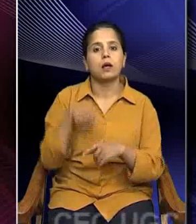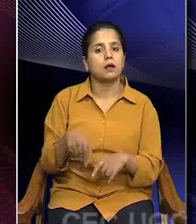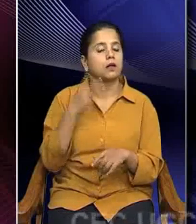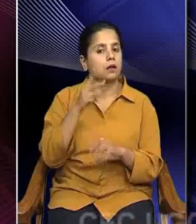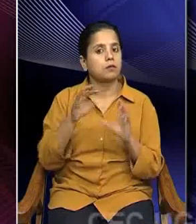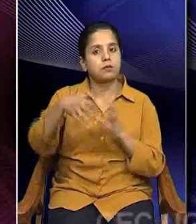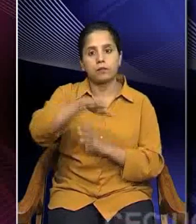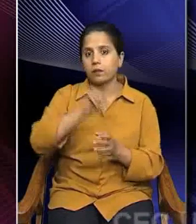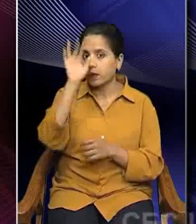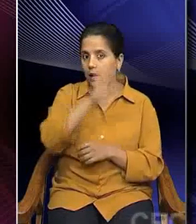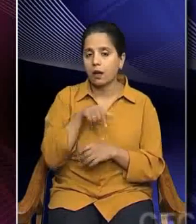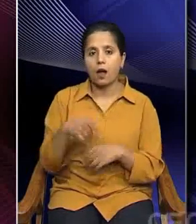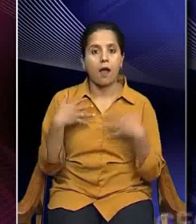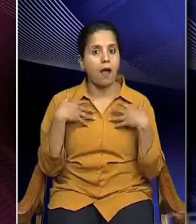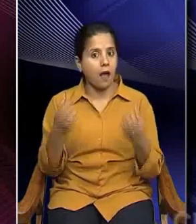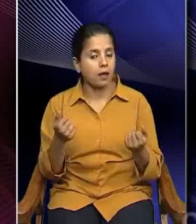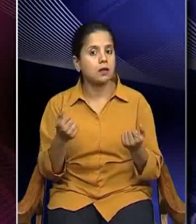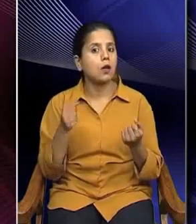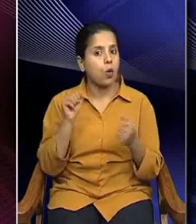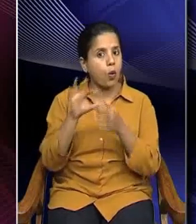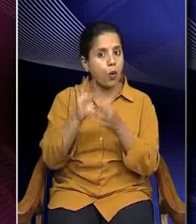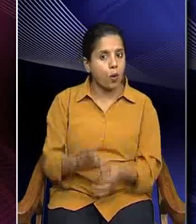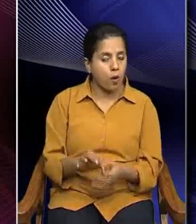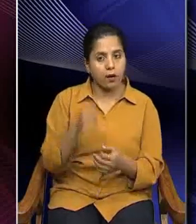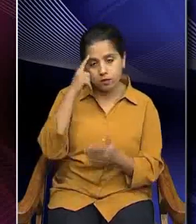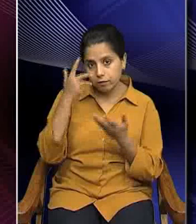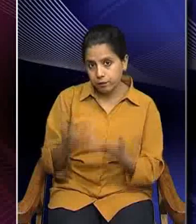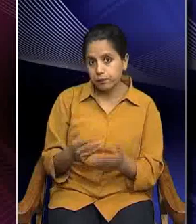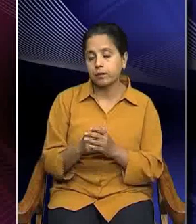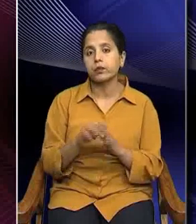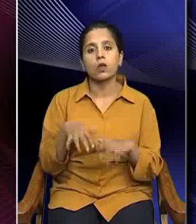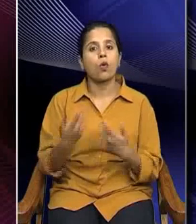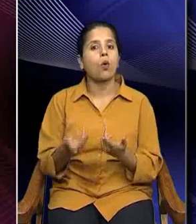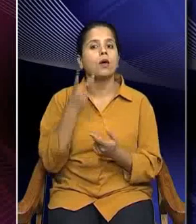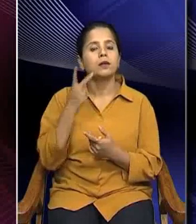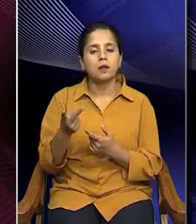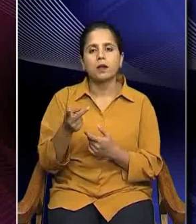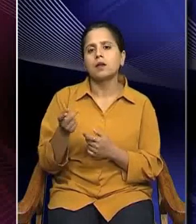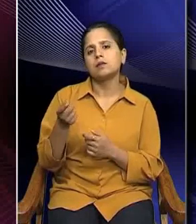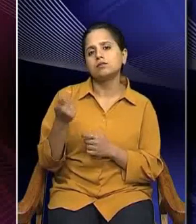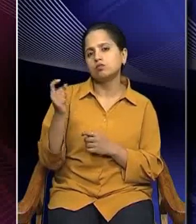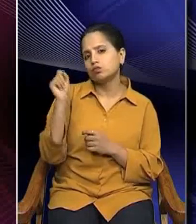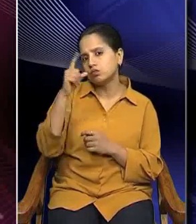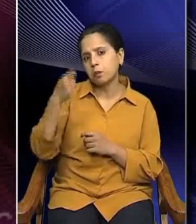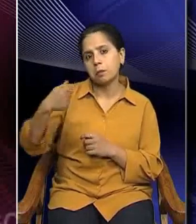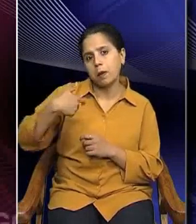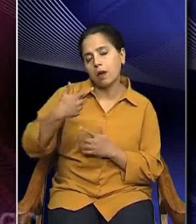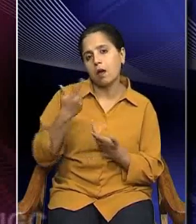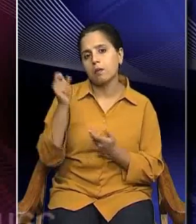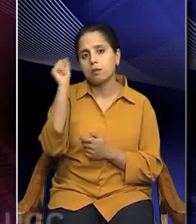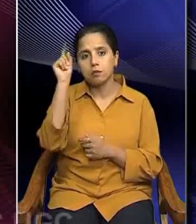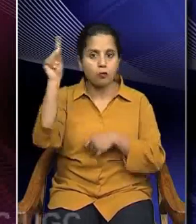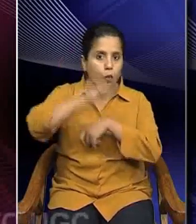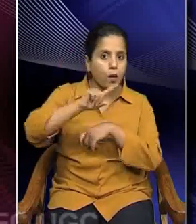in terms of healthcare burden, in terms of loss of wages of the family members who may not be able to